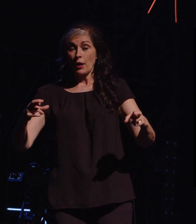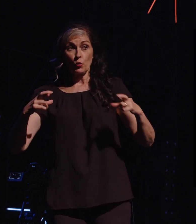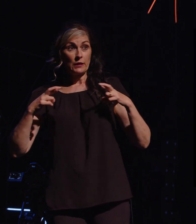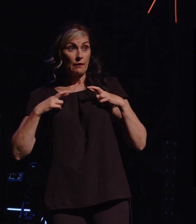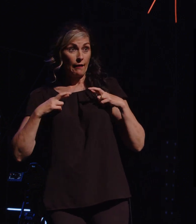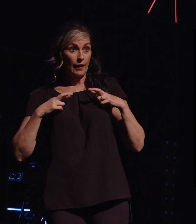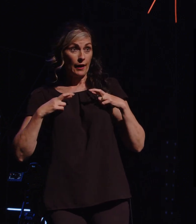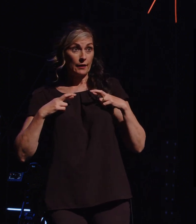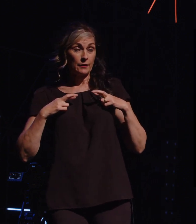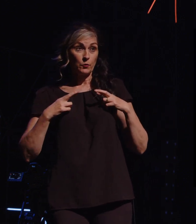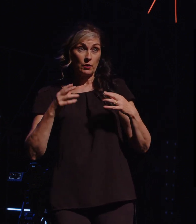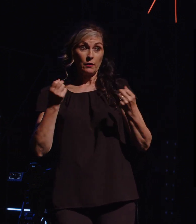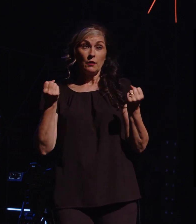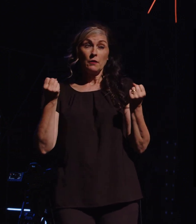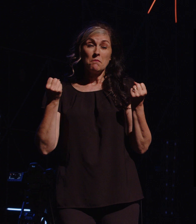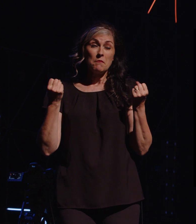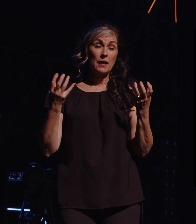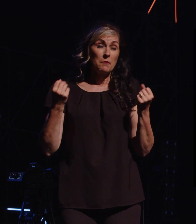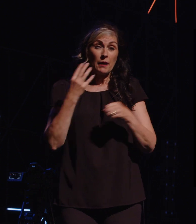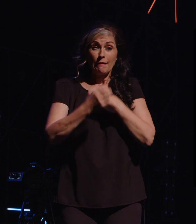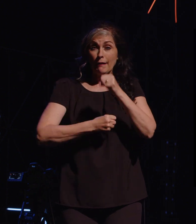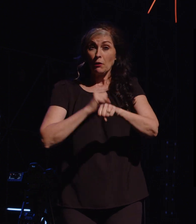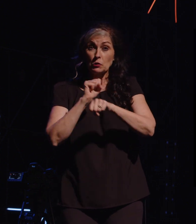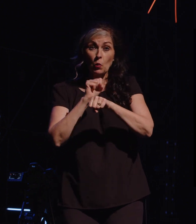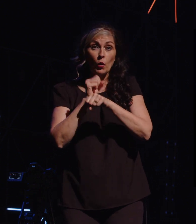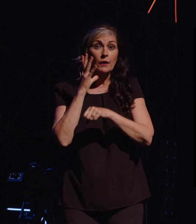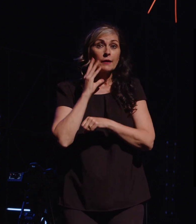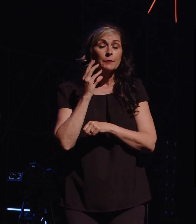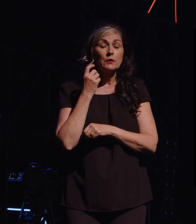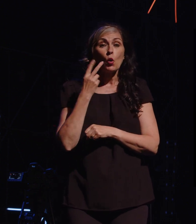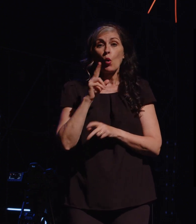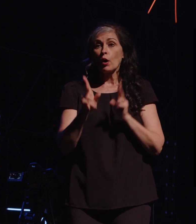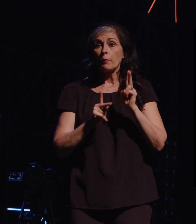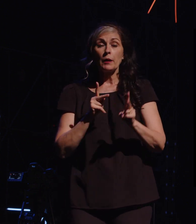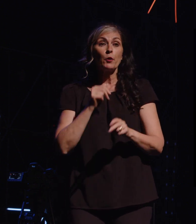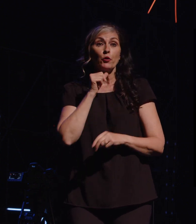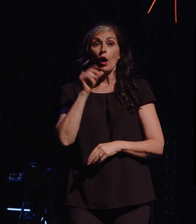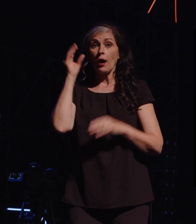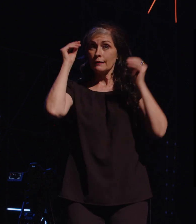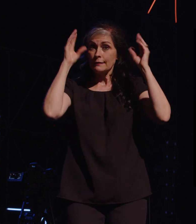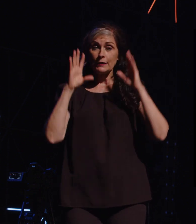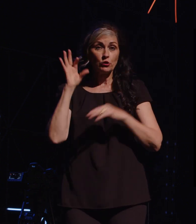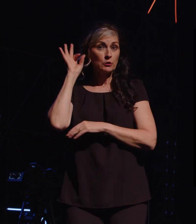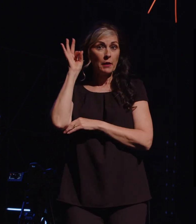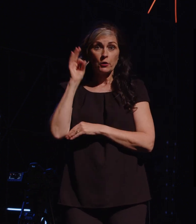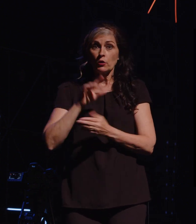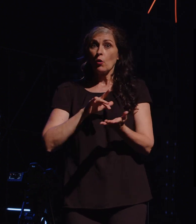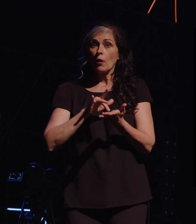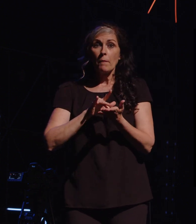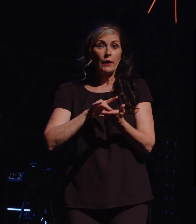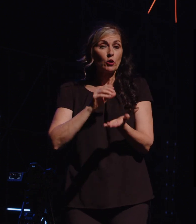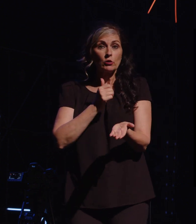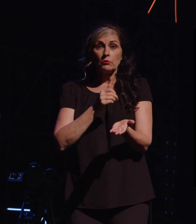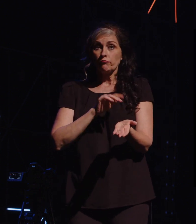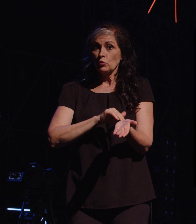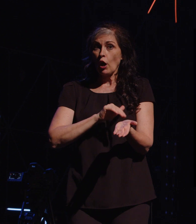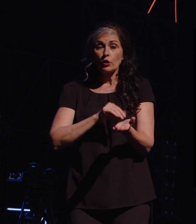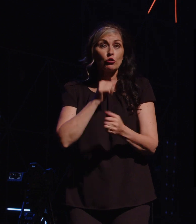with decades of work experience. That goes to people who aren't pastors and teachers and medical doctors.